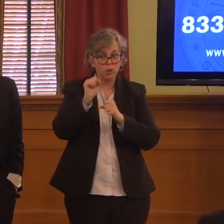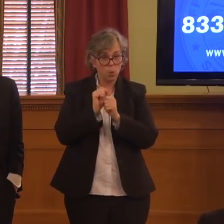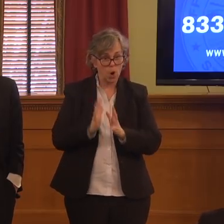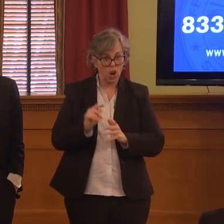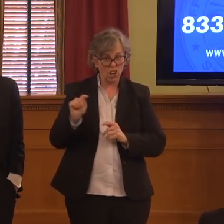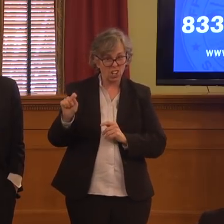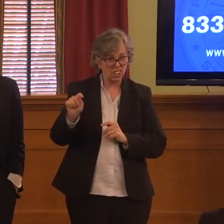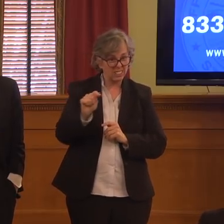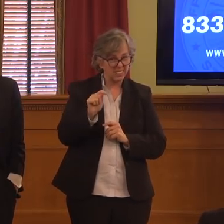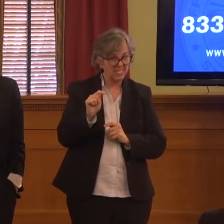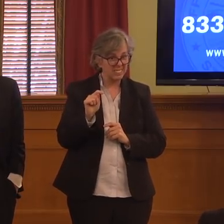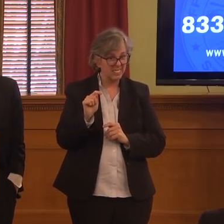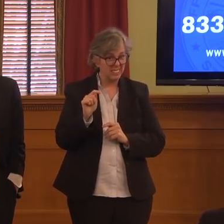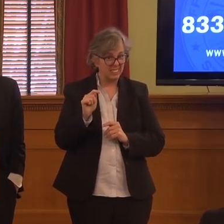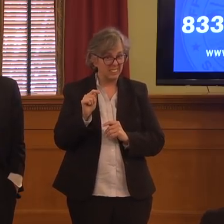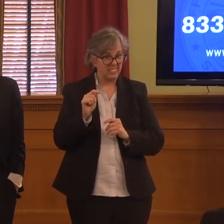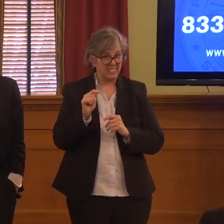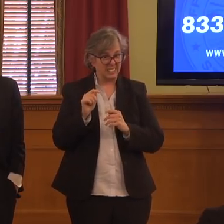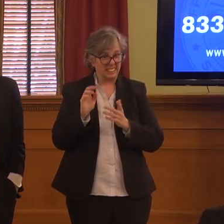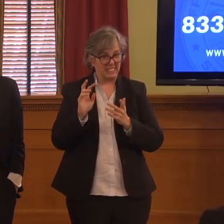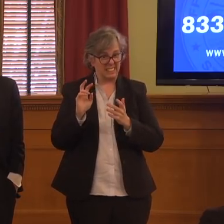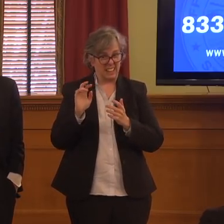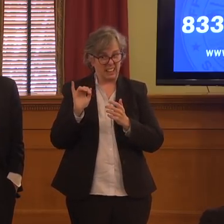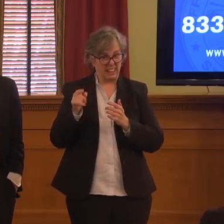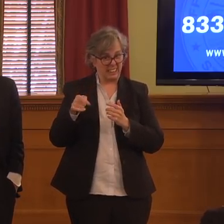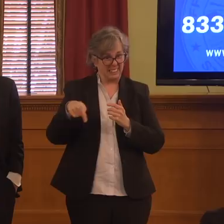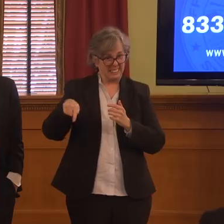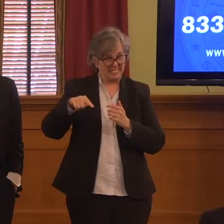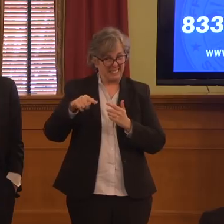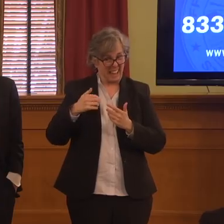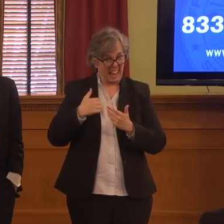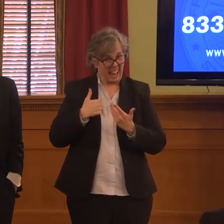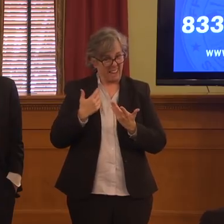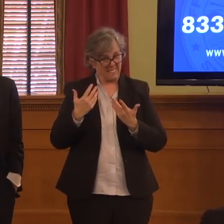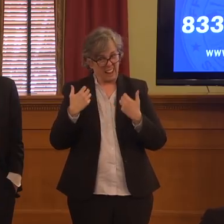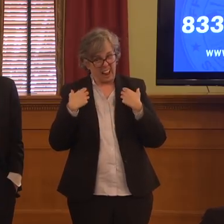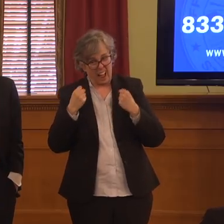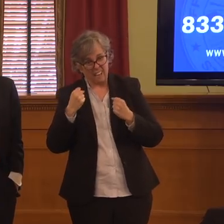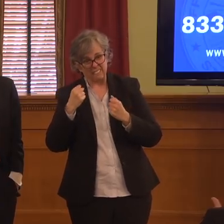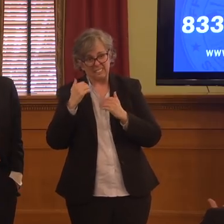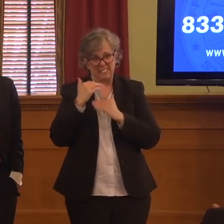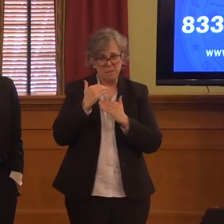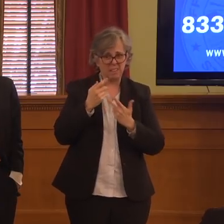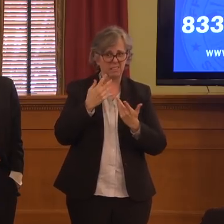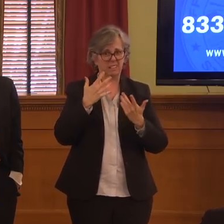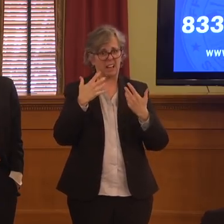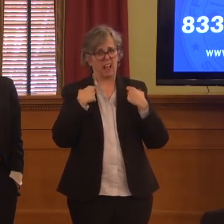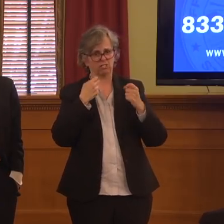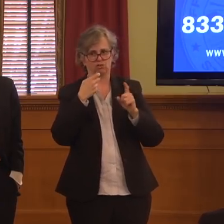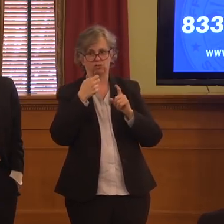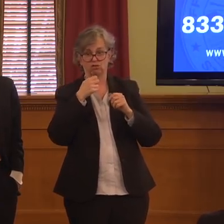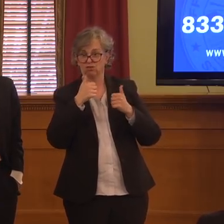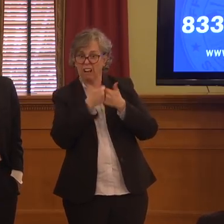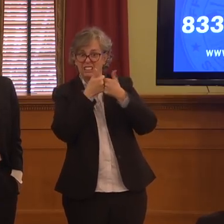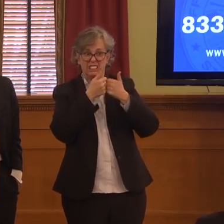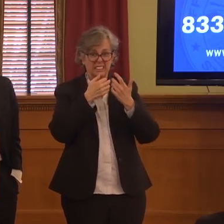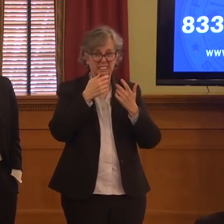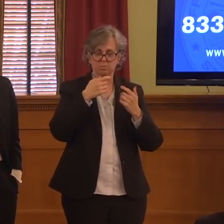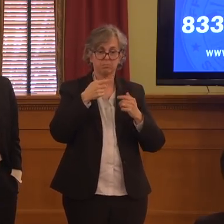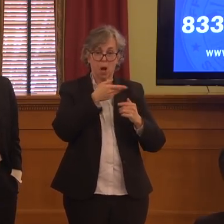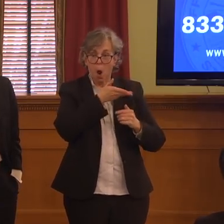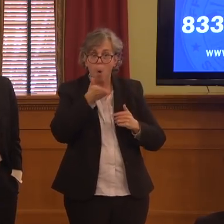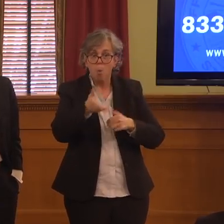of having unique health limitations, and so they will not be present as poll workers on